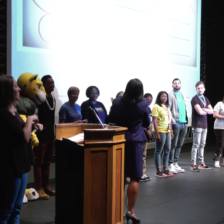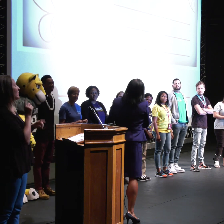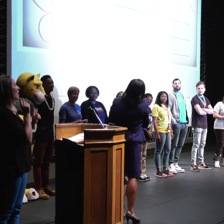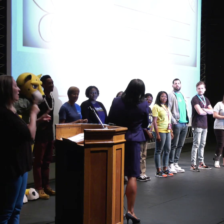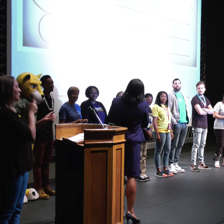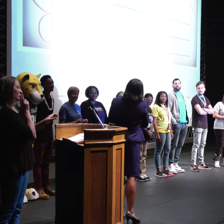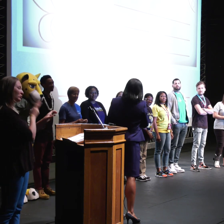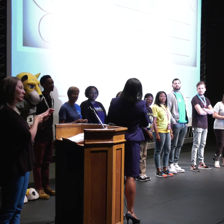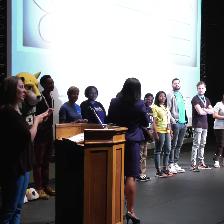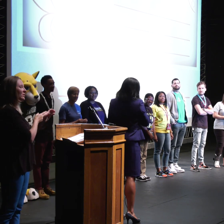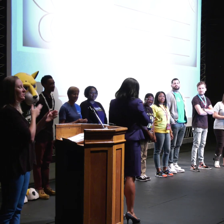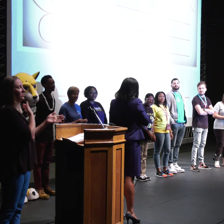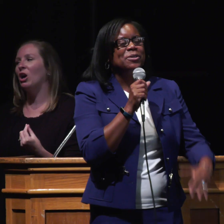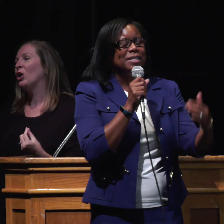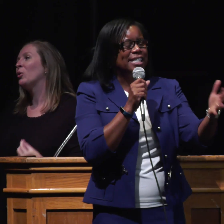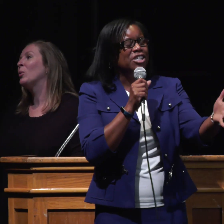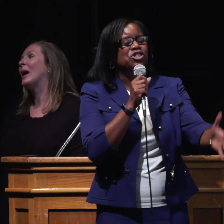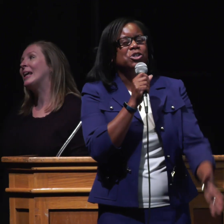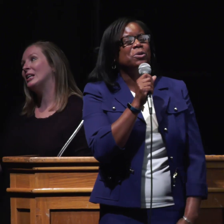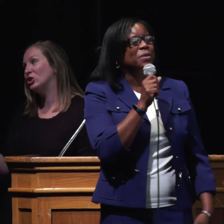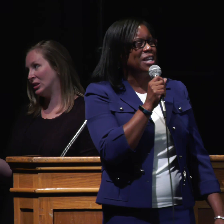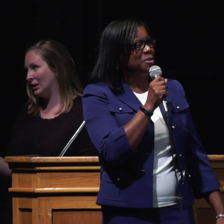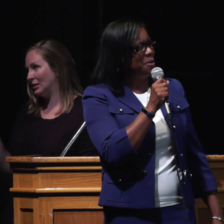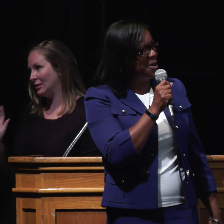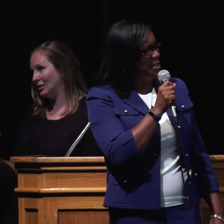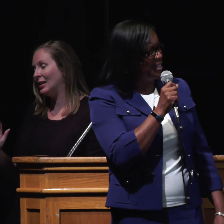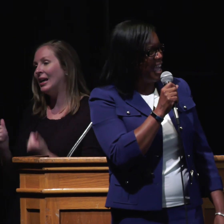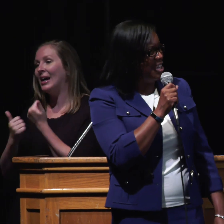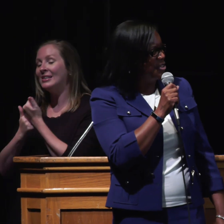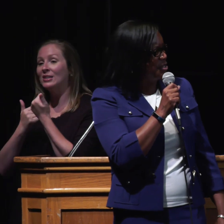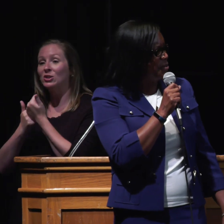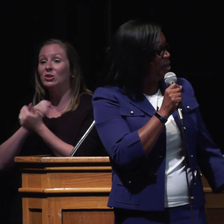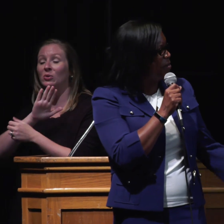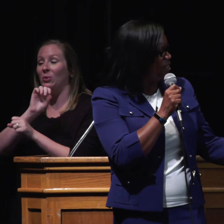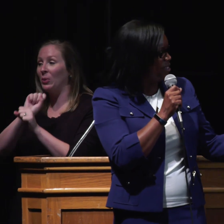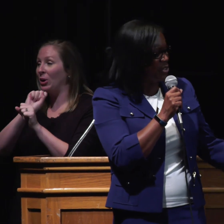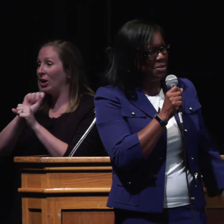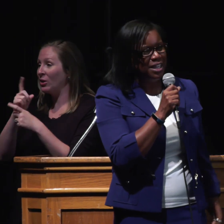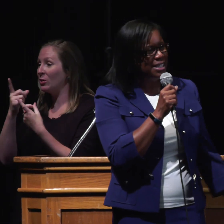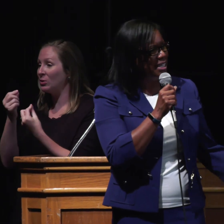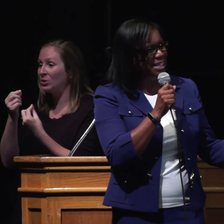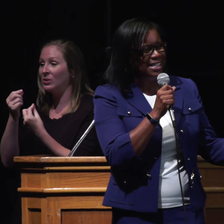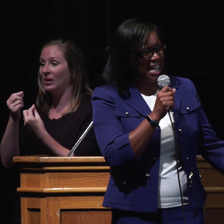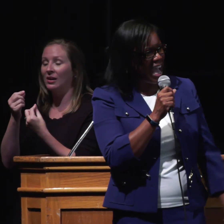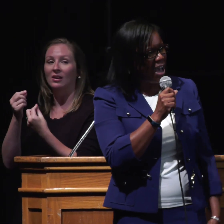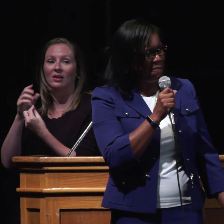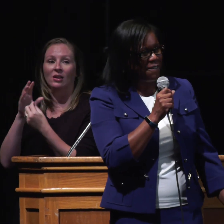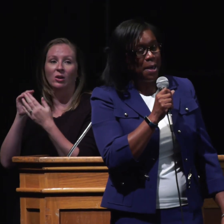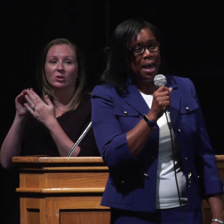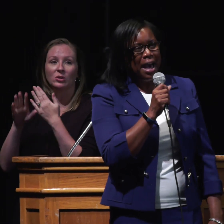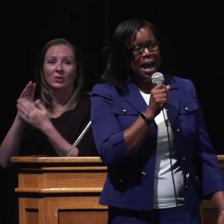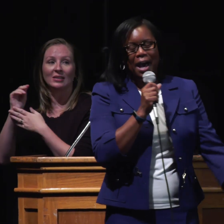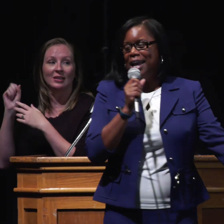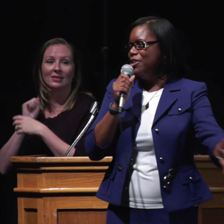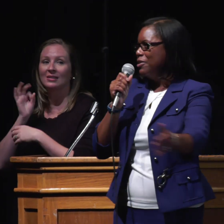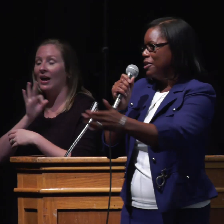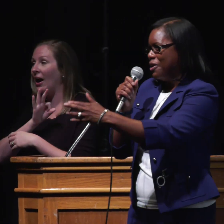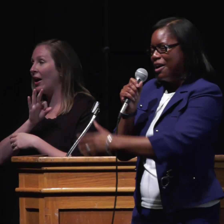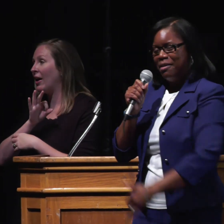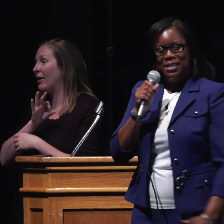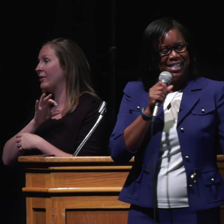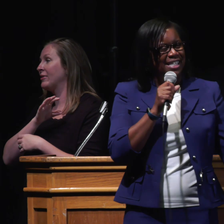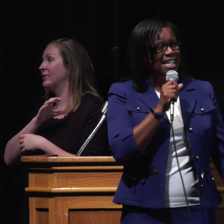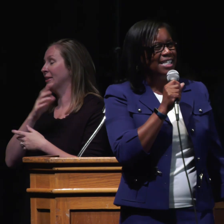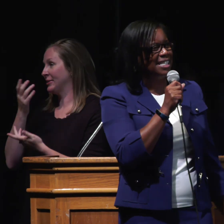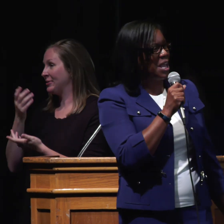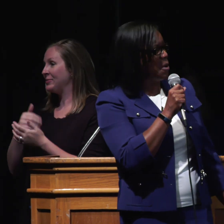do whatever you like me to do to assist you in the work that you're doing with students and staff. And you're going to